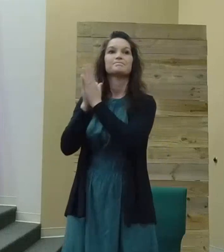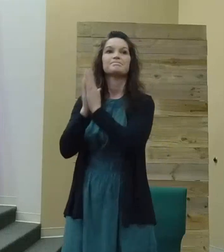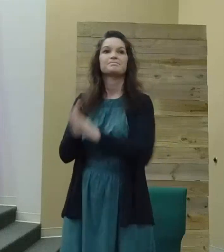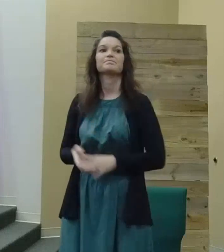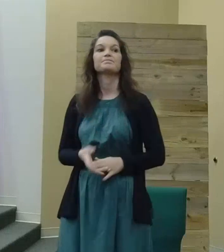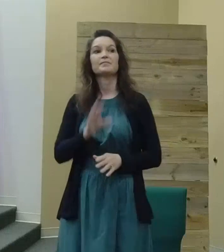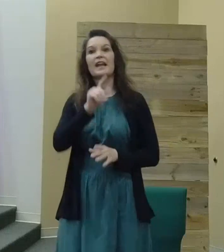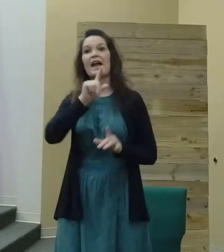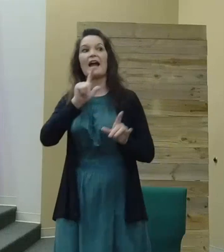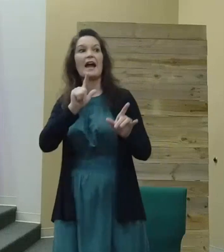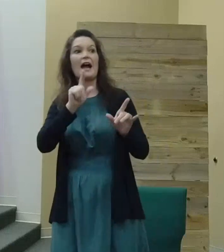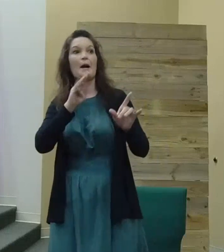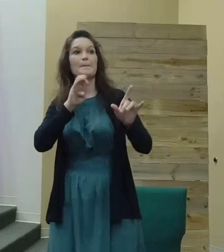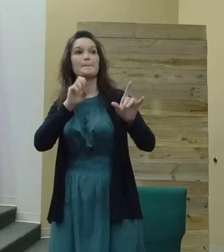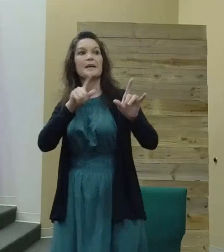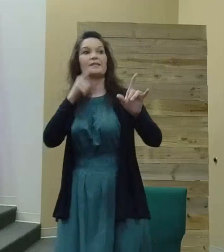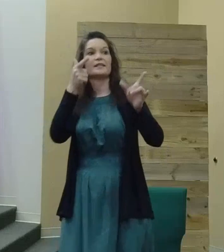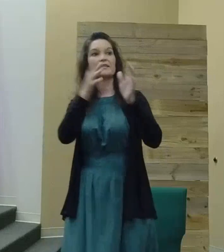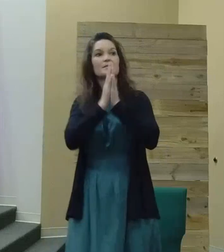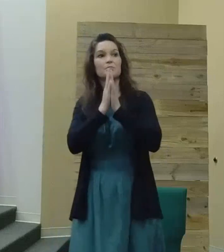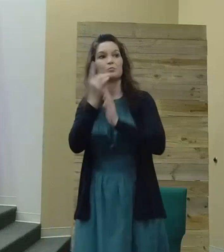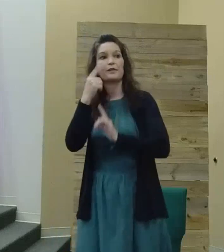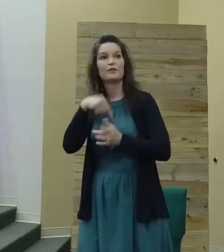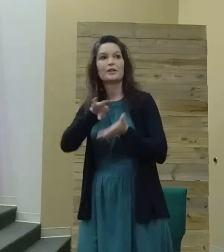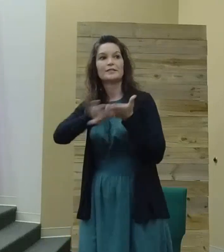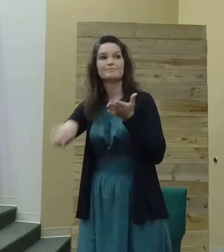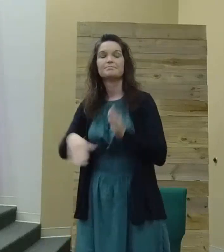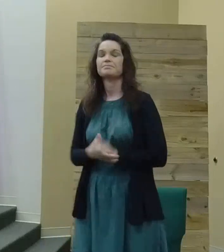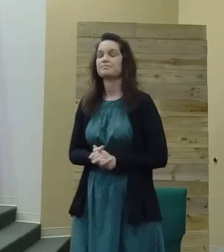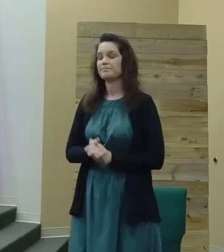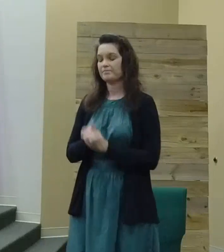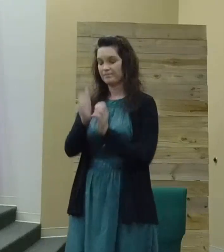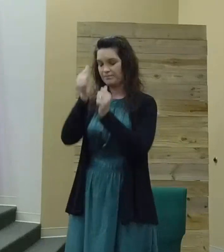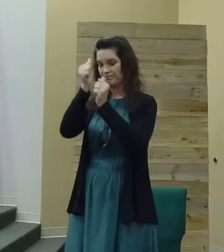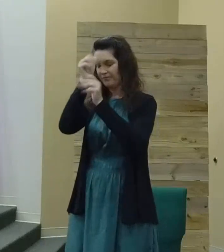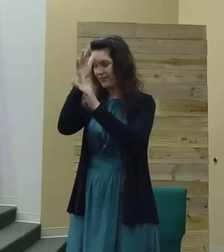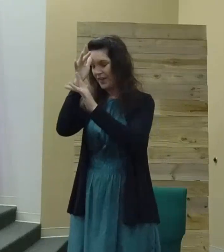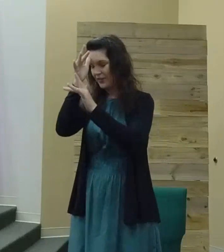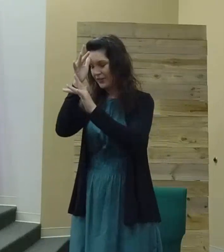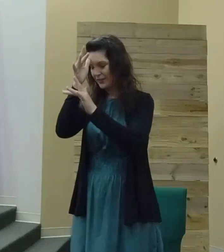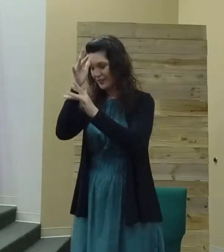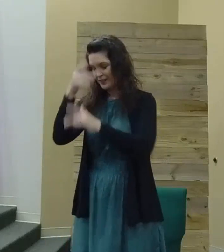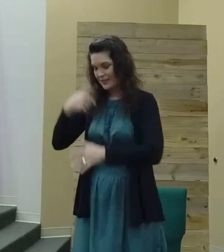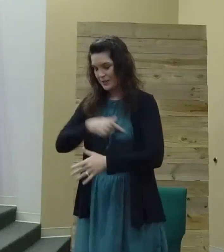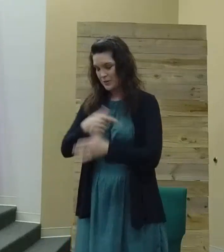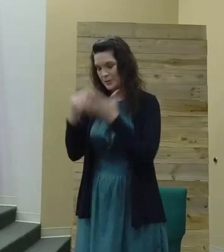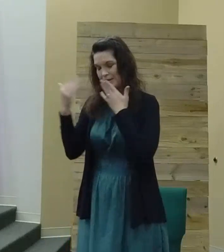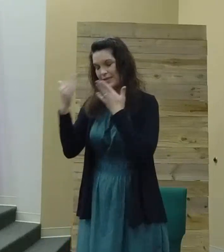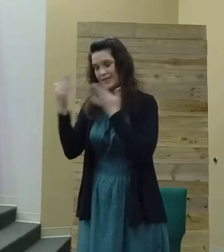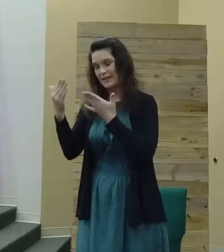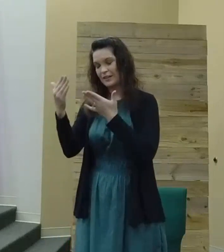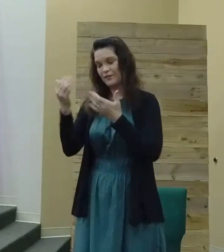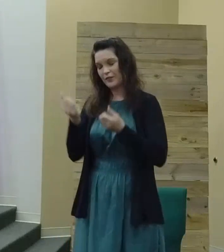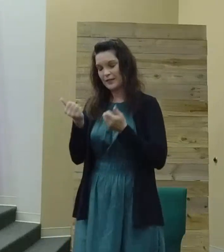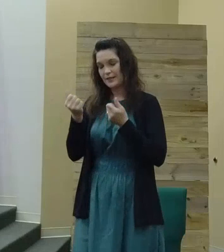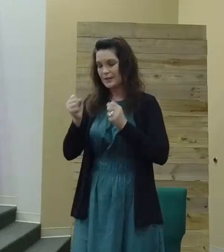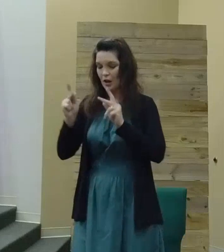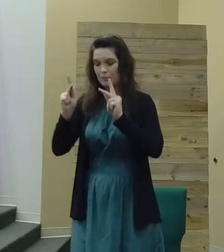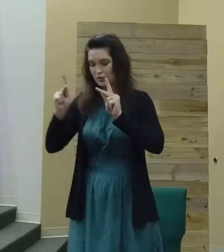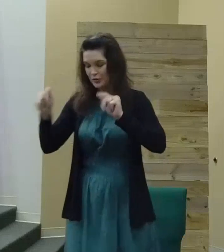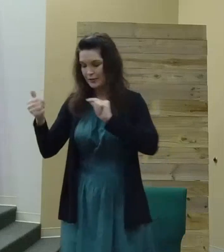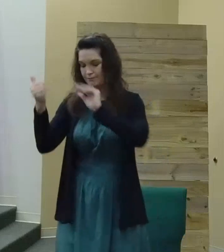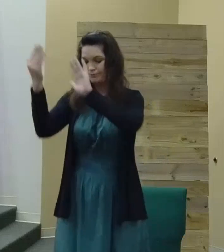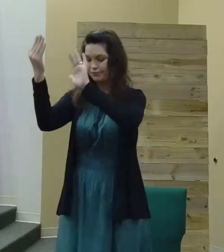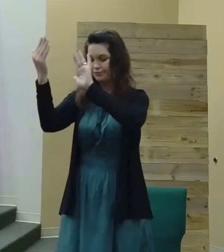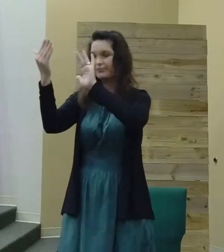Al Bayless, I'm going to ask you, if you would, to dismiss us in prayer this morning. Heavenly Father, we thank you for this opportunity to come before you